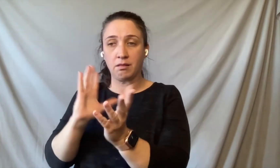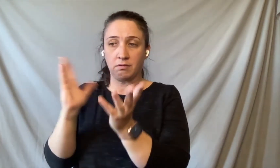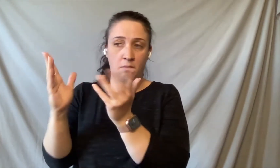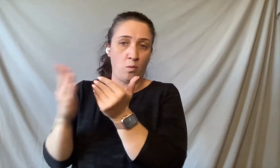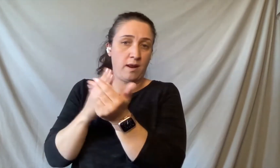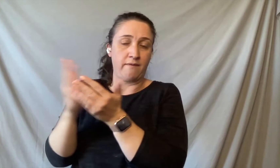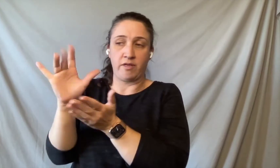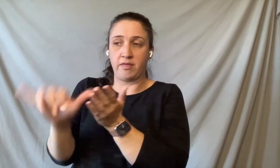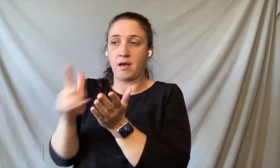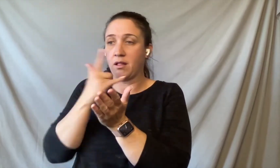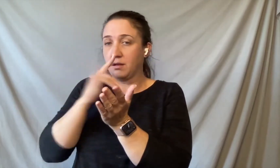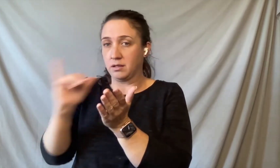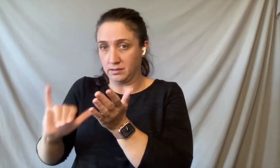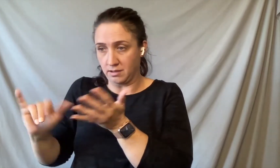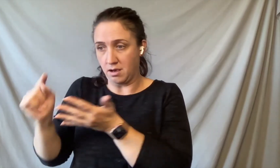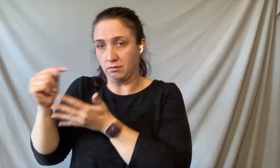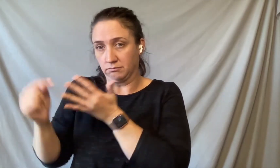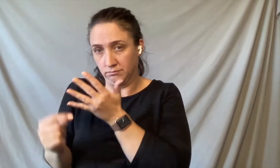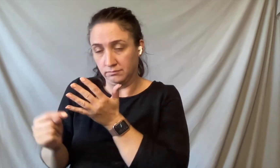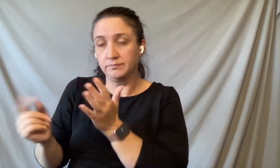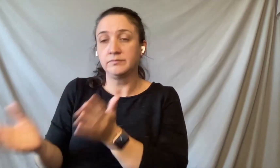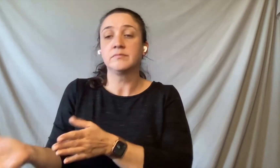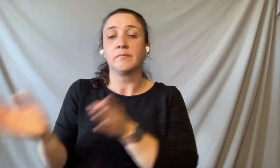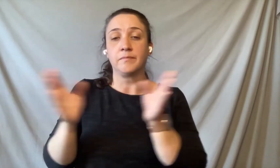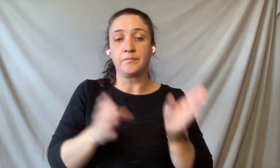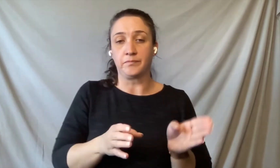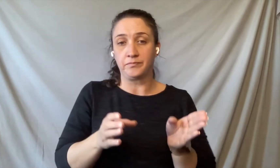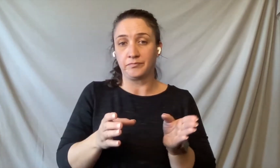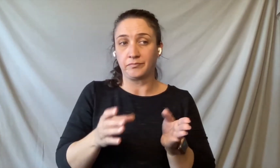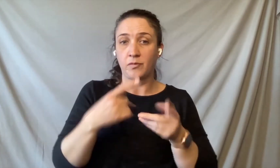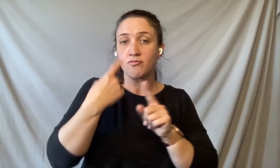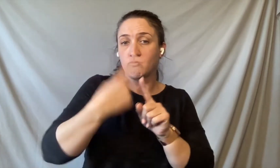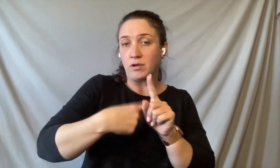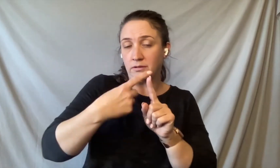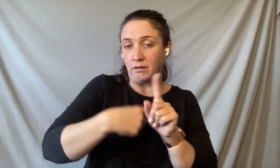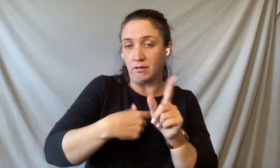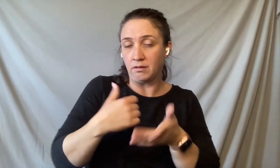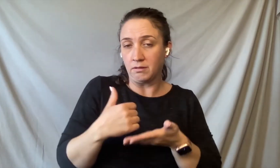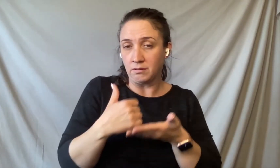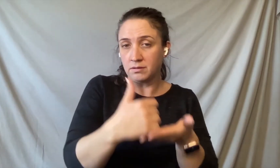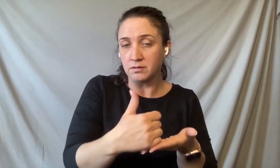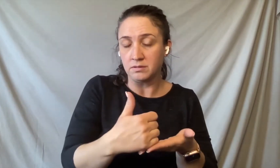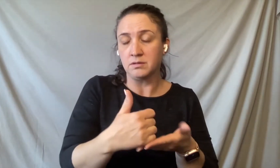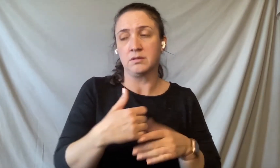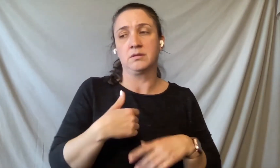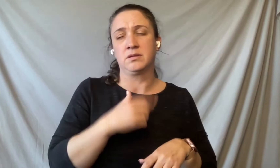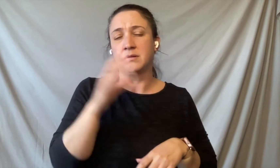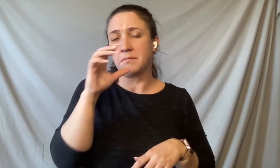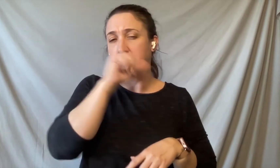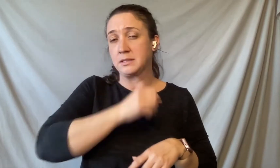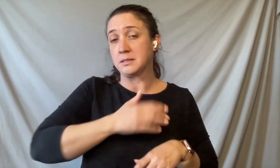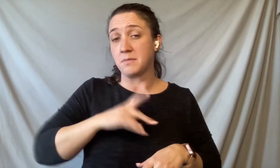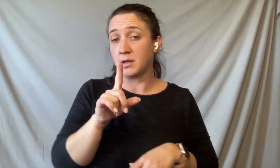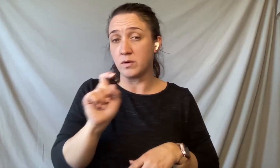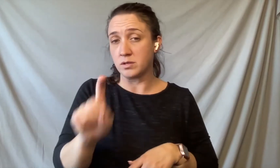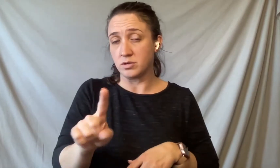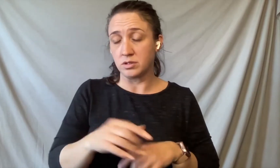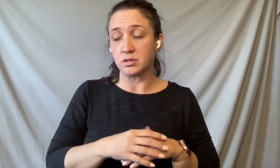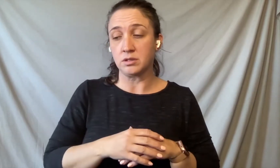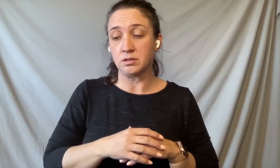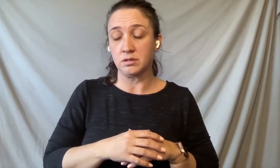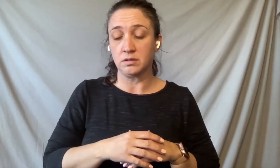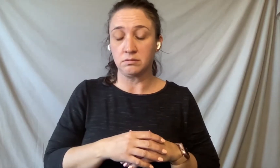look. And then there is helping with rental assistance. And I guess the question I have is,